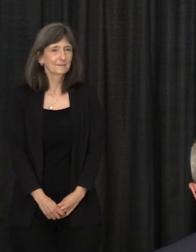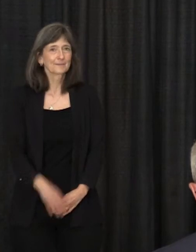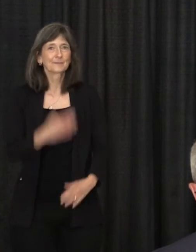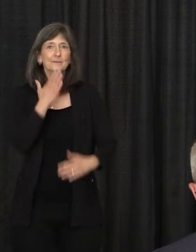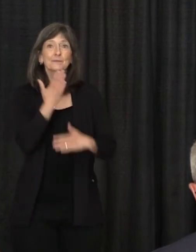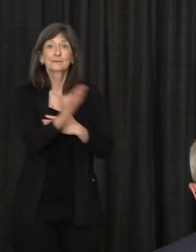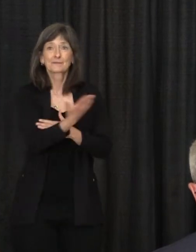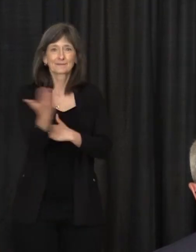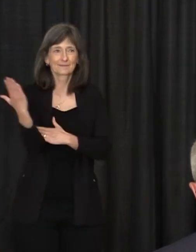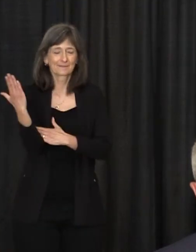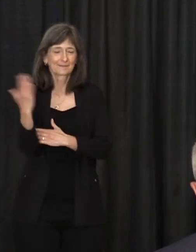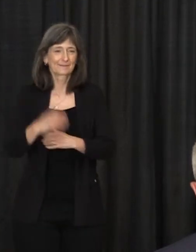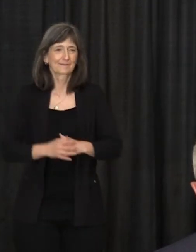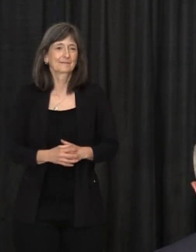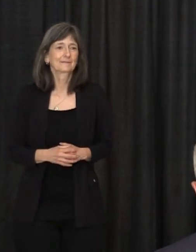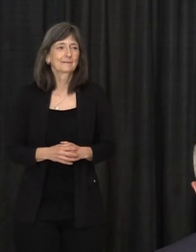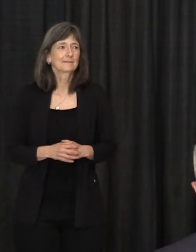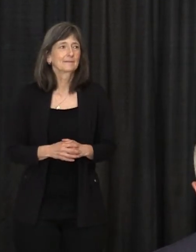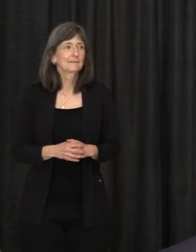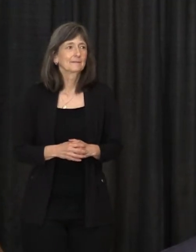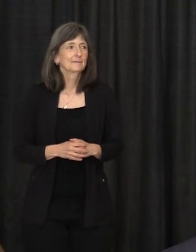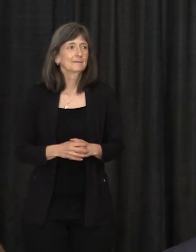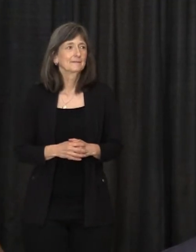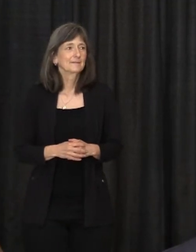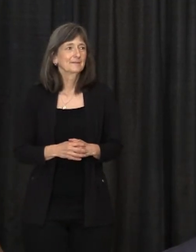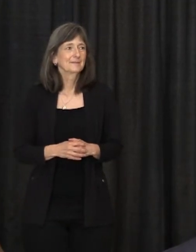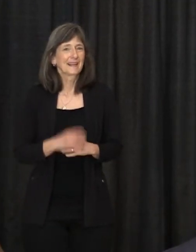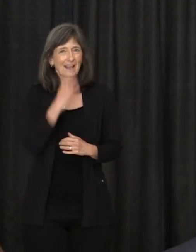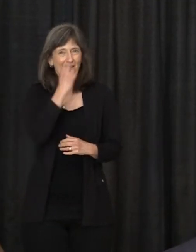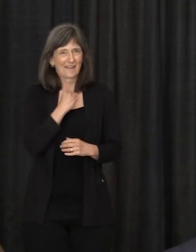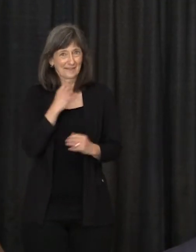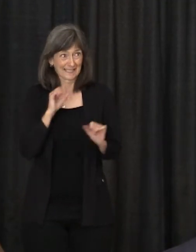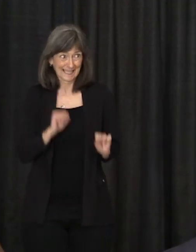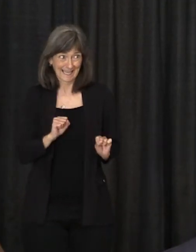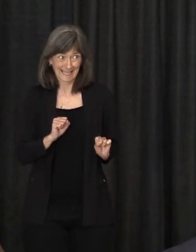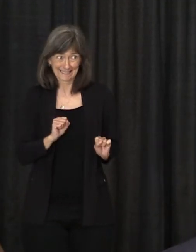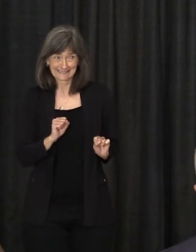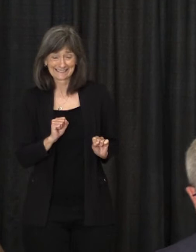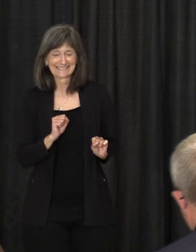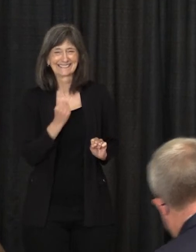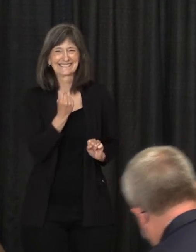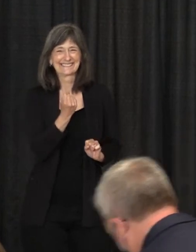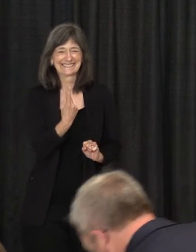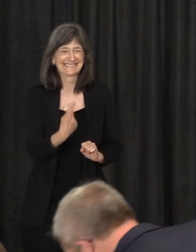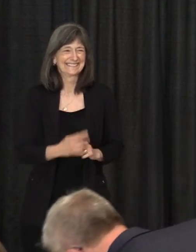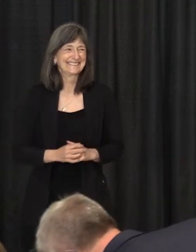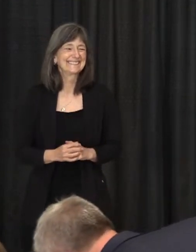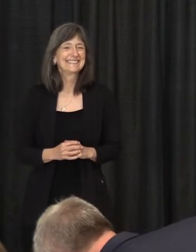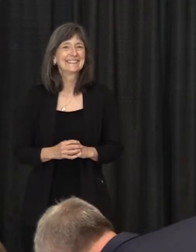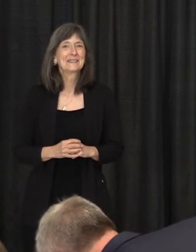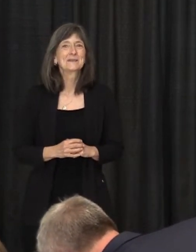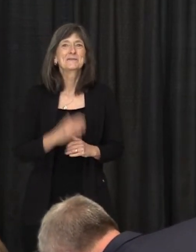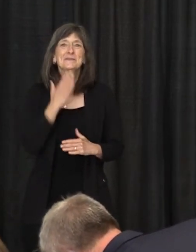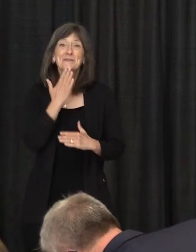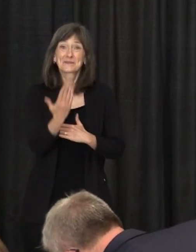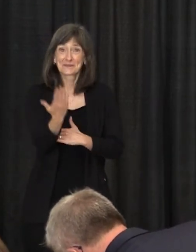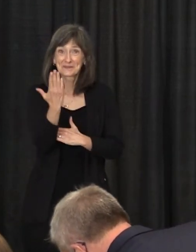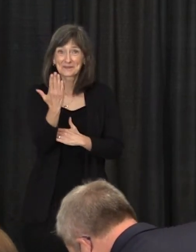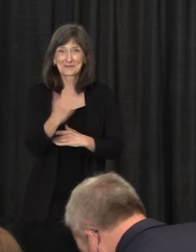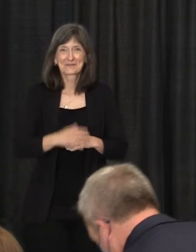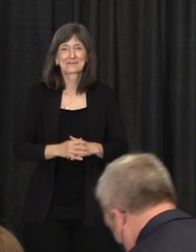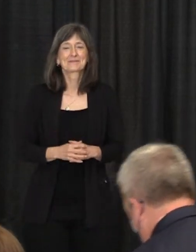Good morning, everyone. I think I could take that off now, can I? Okay, we'll start again. Good morning,